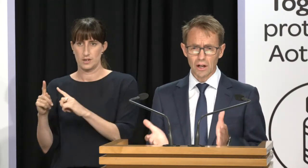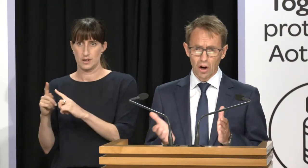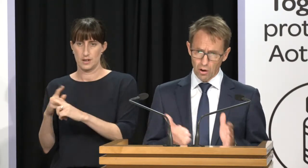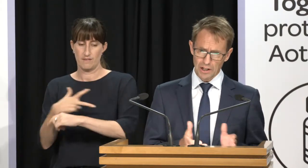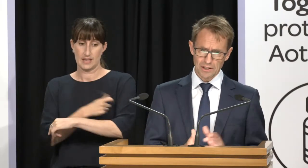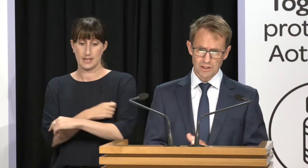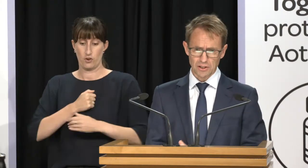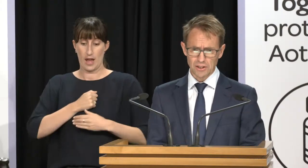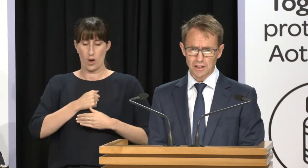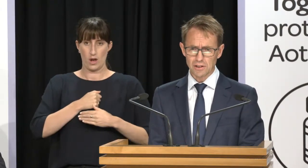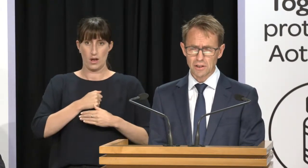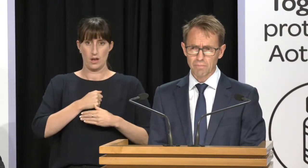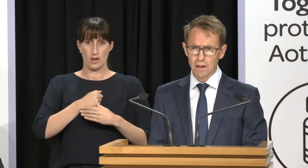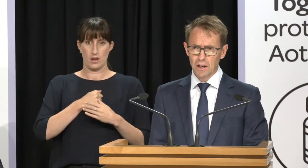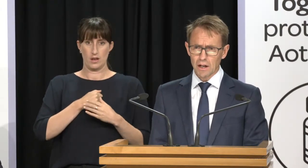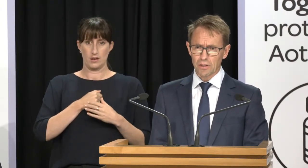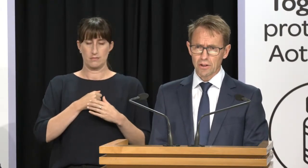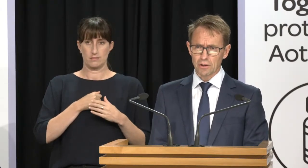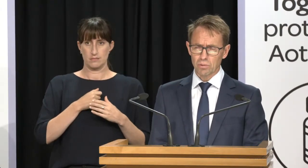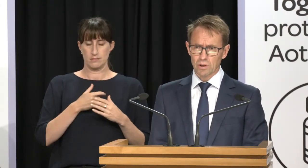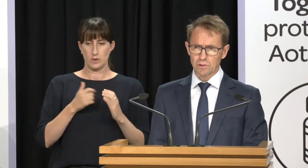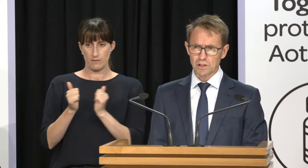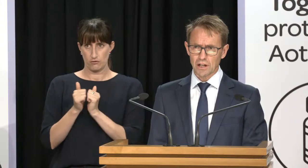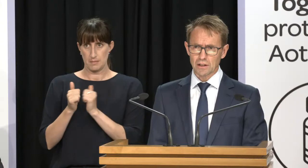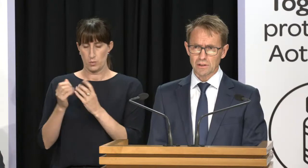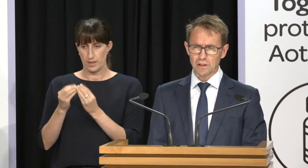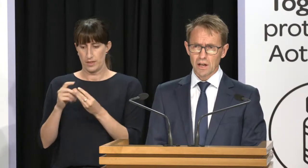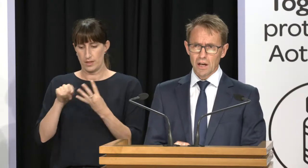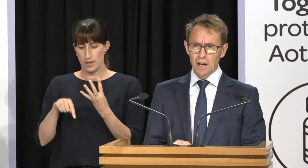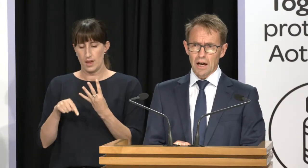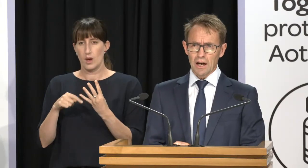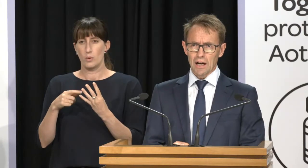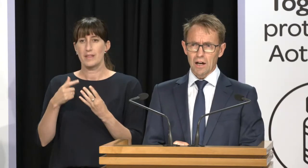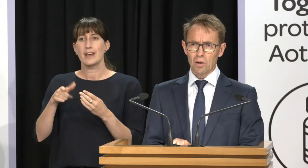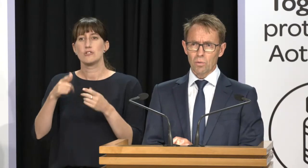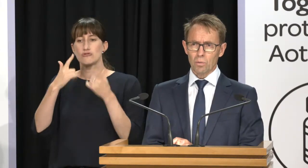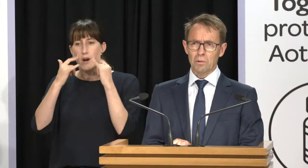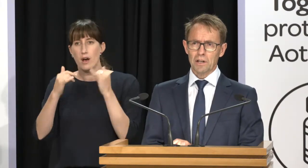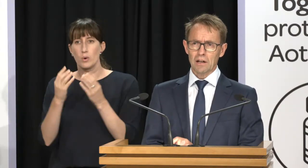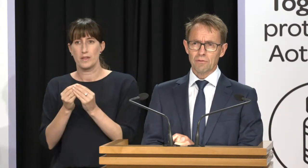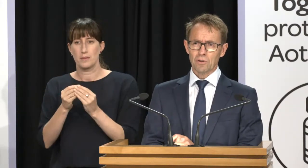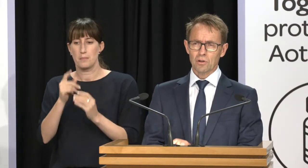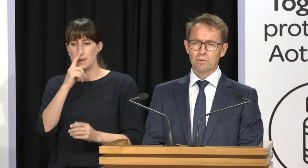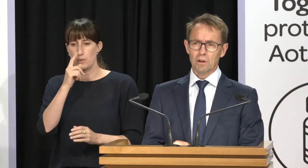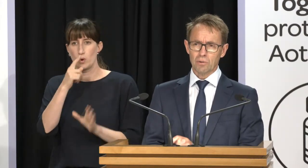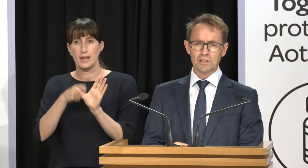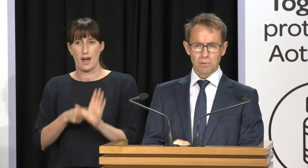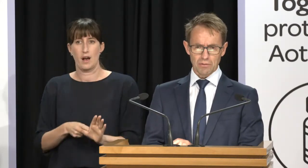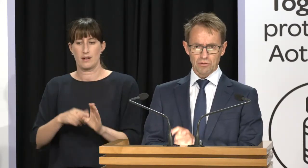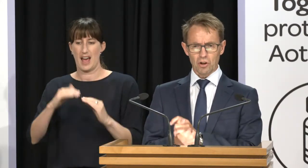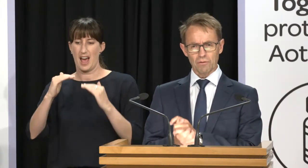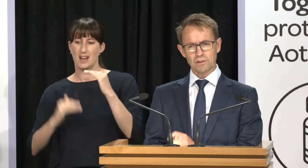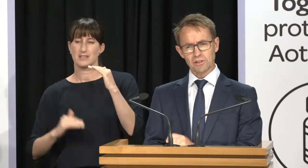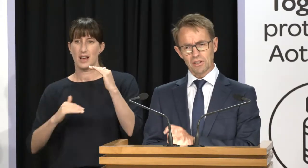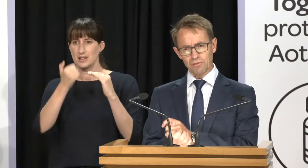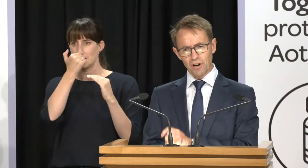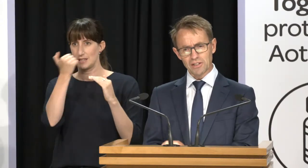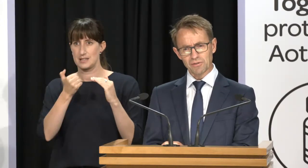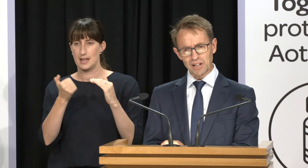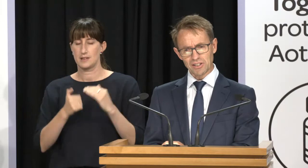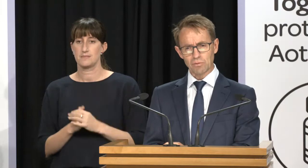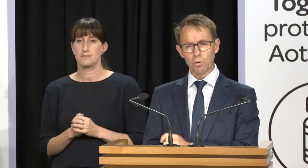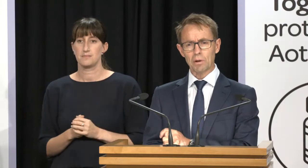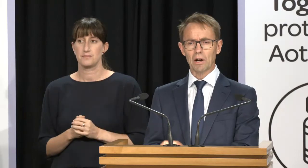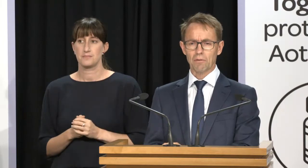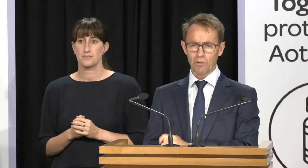portfolio on under 16s. I think what I would say is we would have a reasonable level of confidence that the